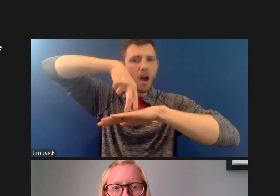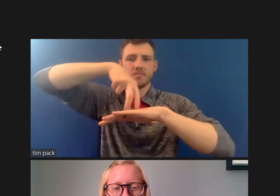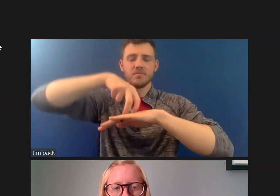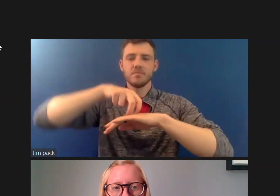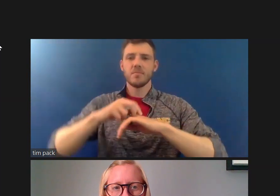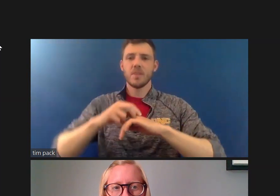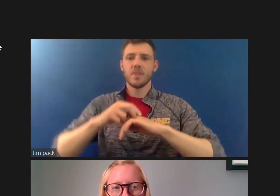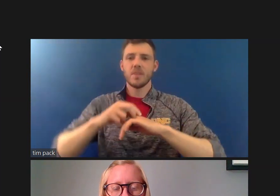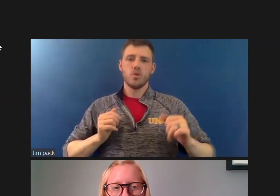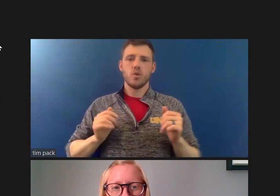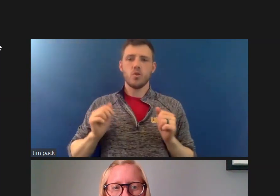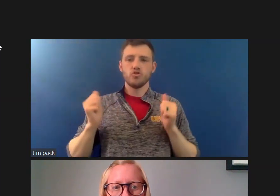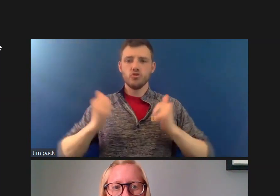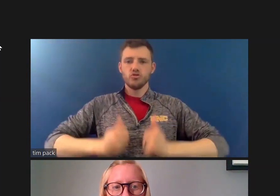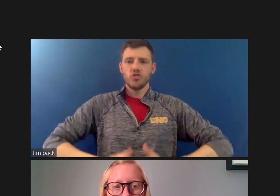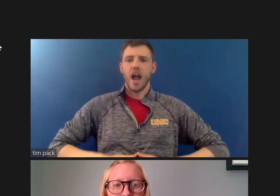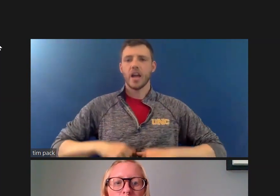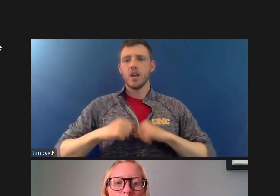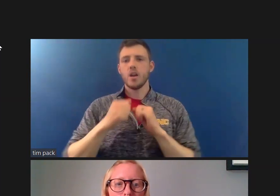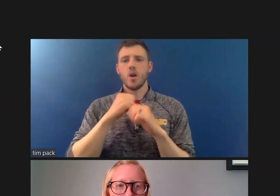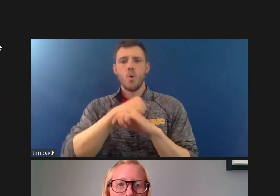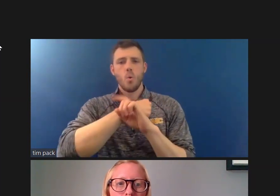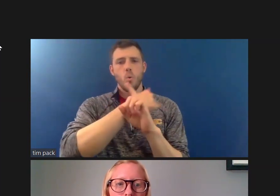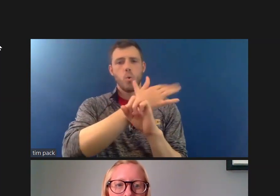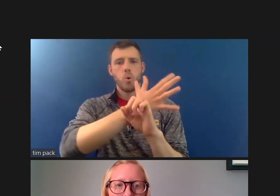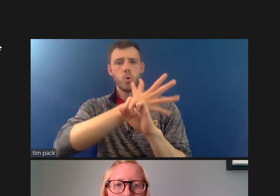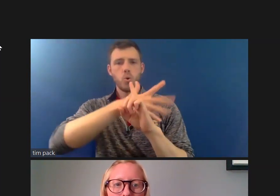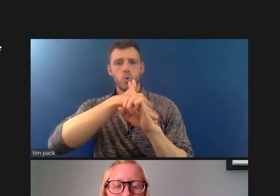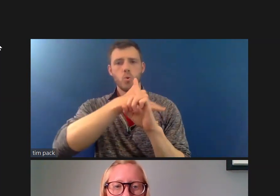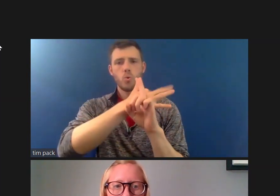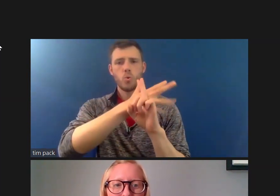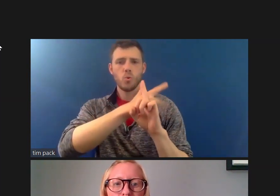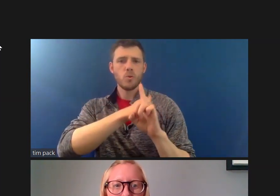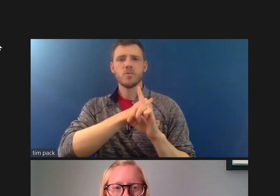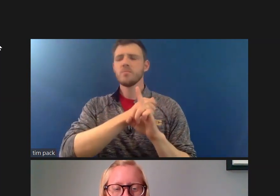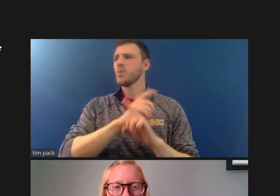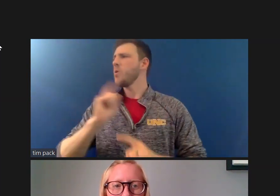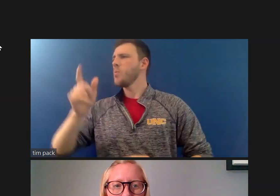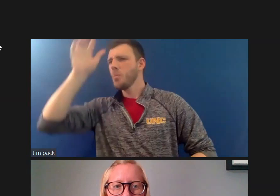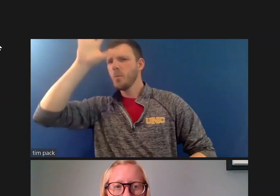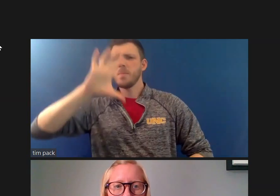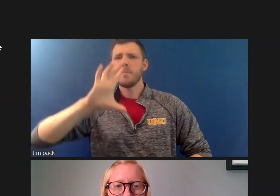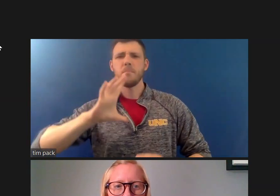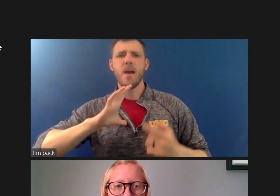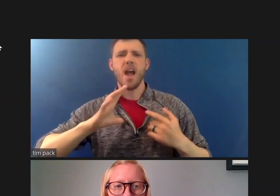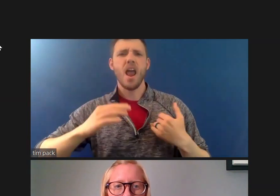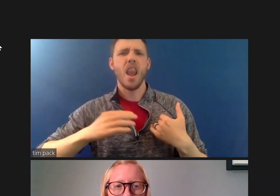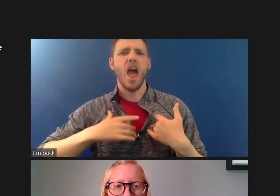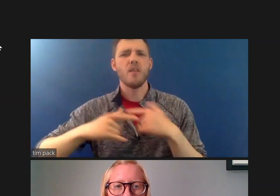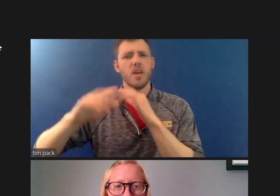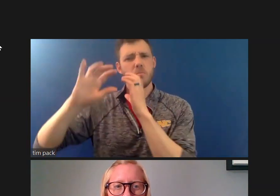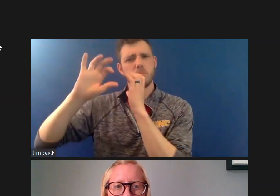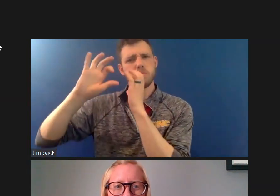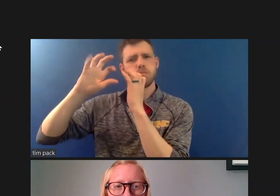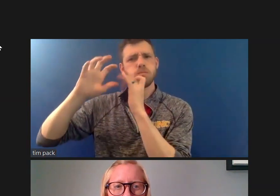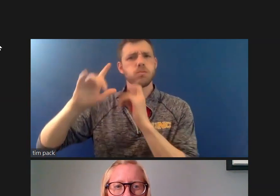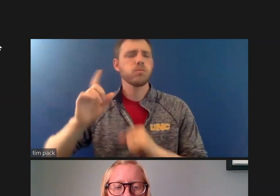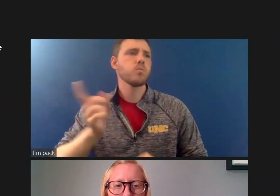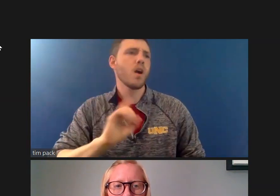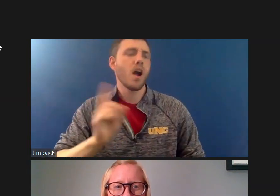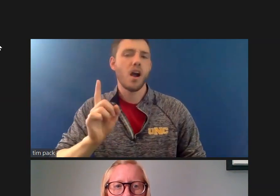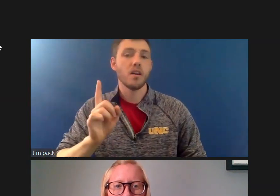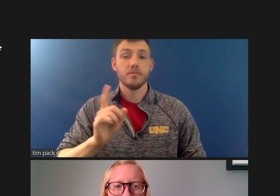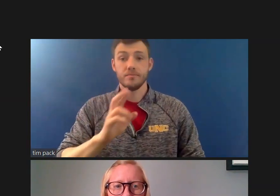was almost complete darkness. "Where's the man with the trumpet?" Ralph, sensing his sun blindness, answered